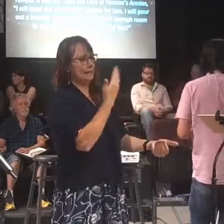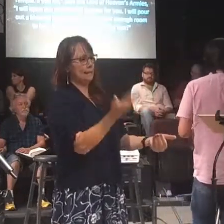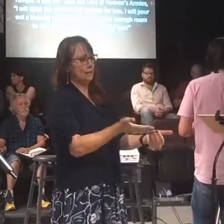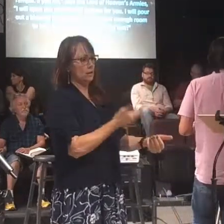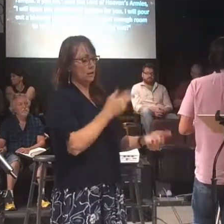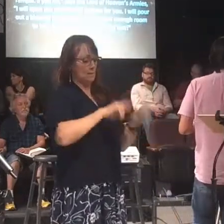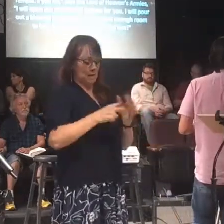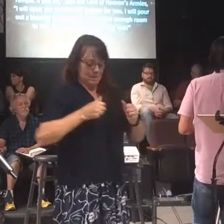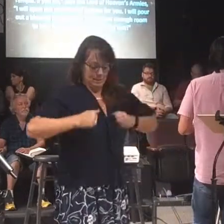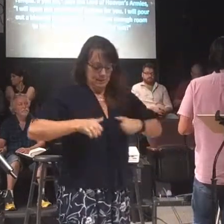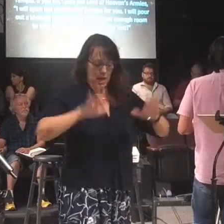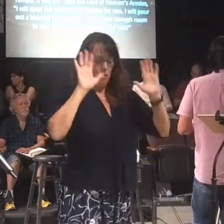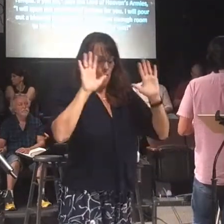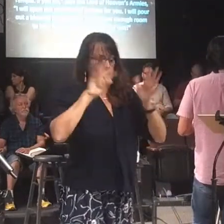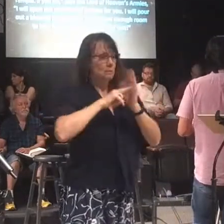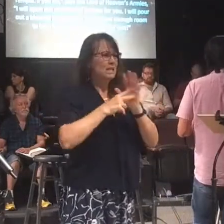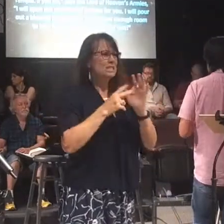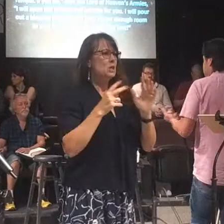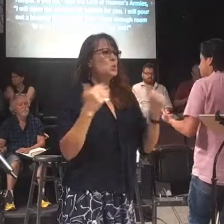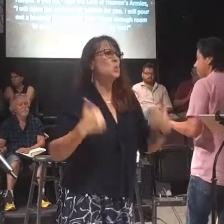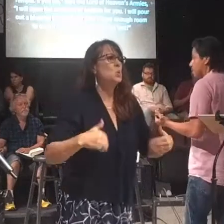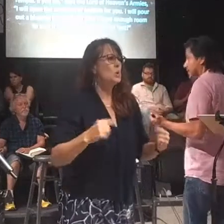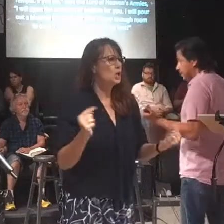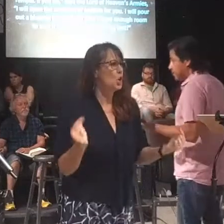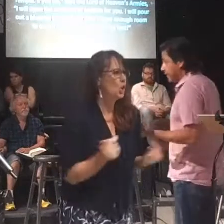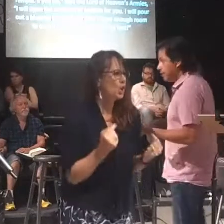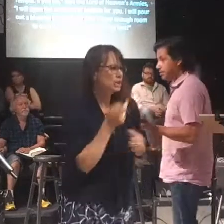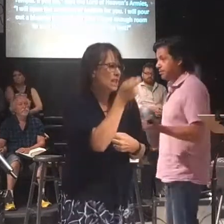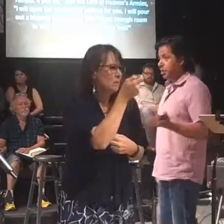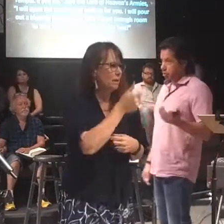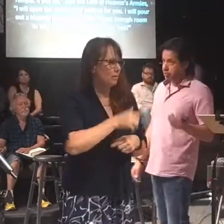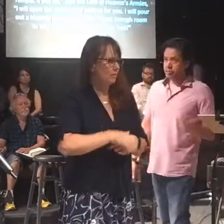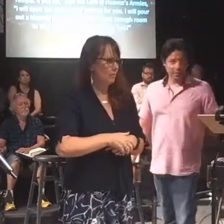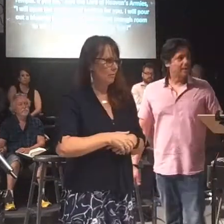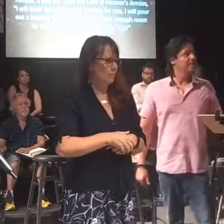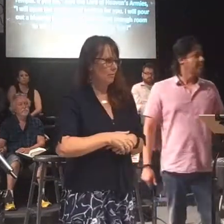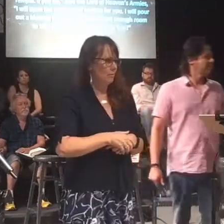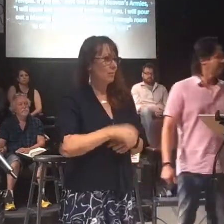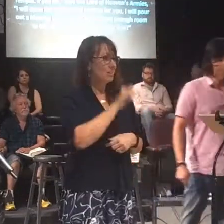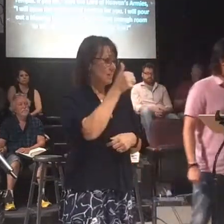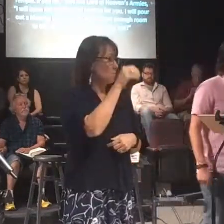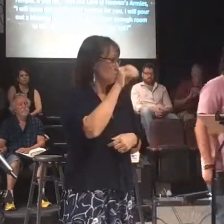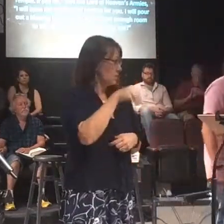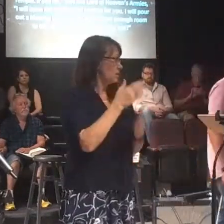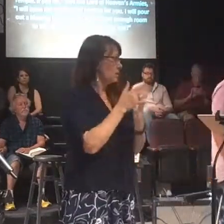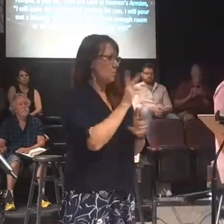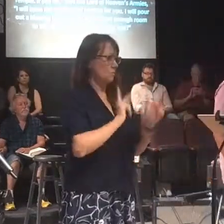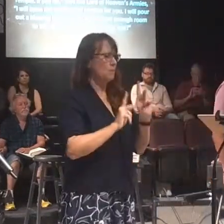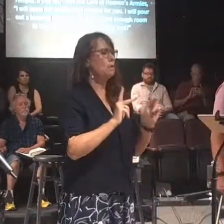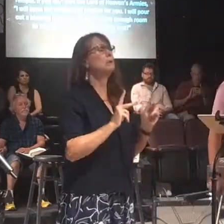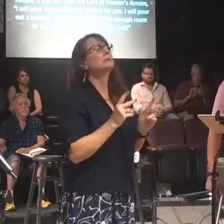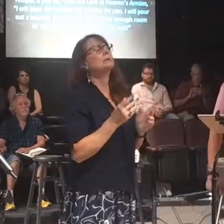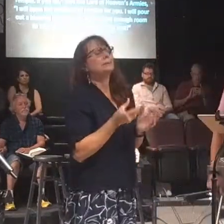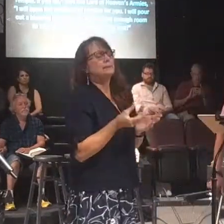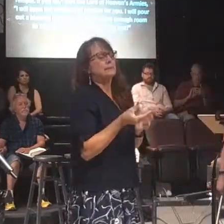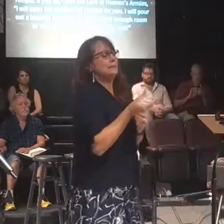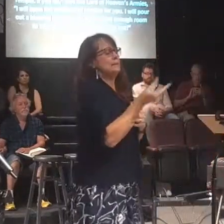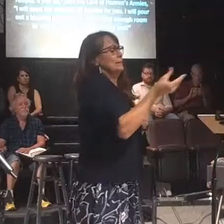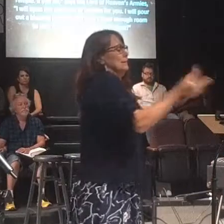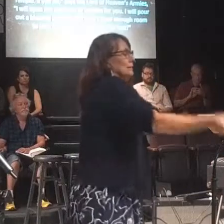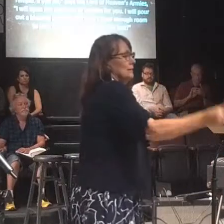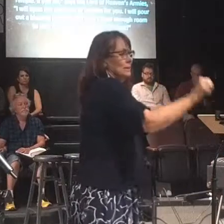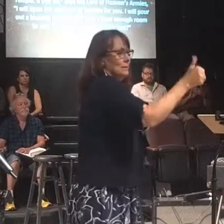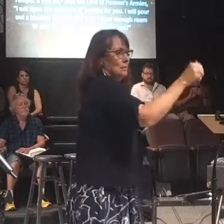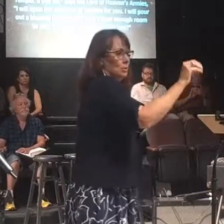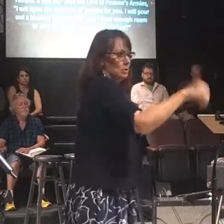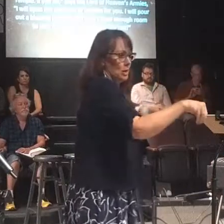give it. So for some people, 10%, it hurts when you give in. And for others, when you give 10%, it